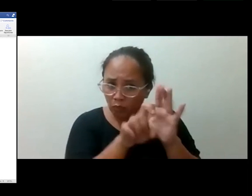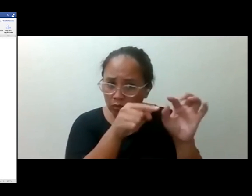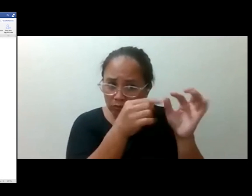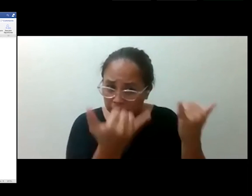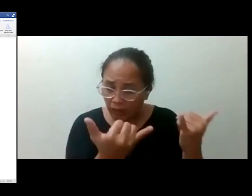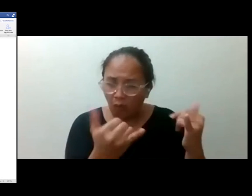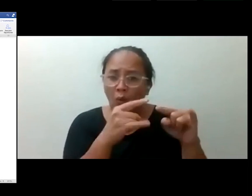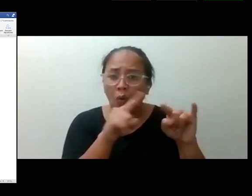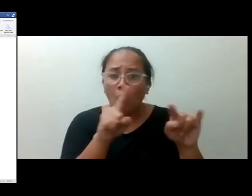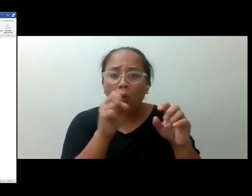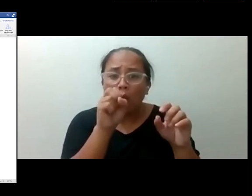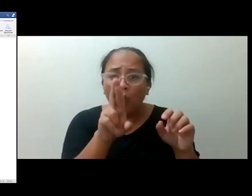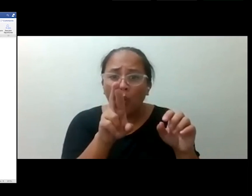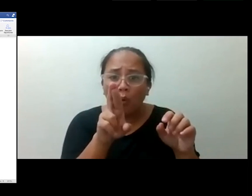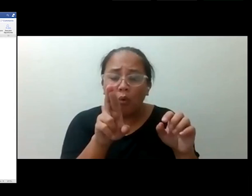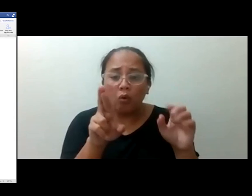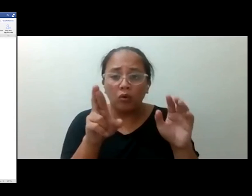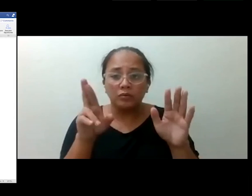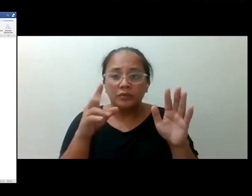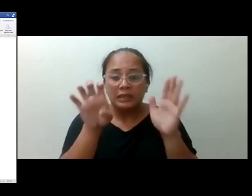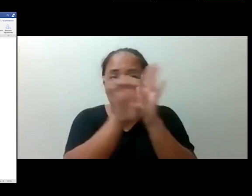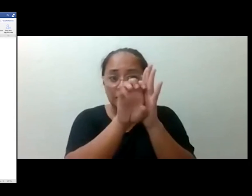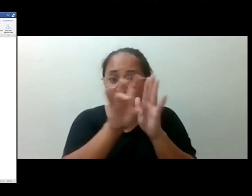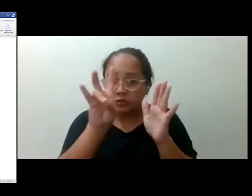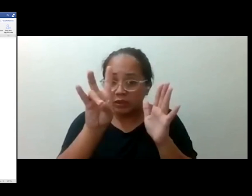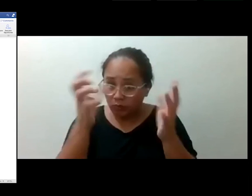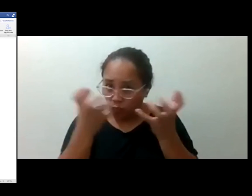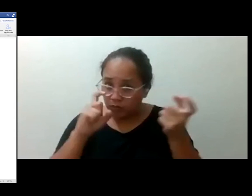all the examples after 6, like example 7?